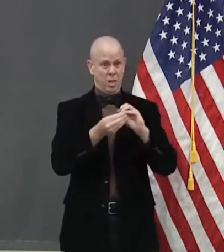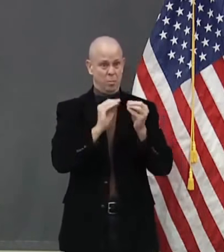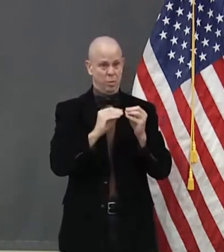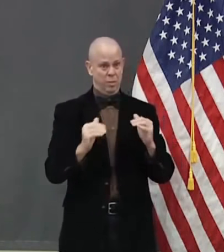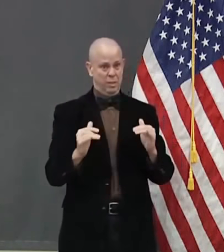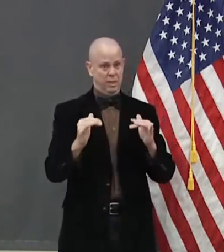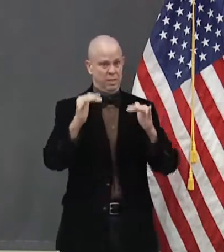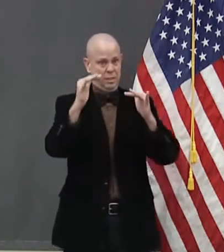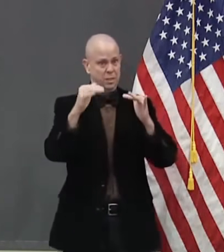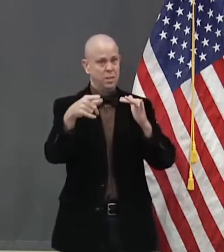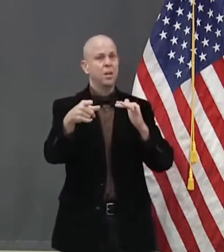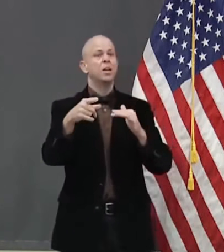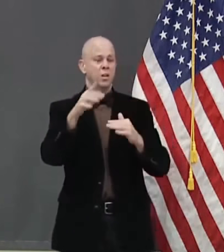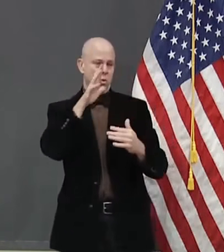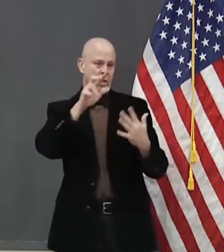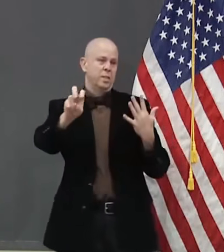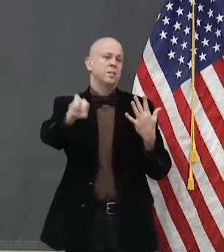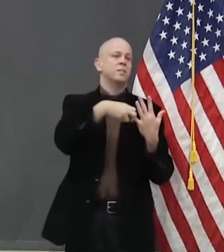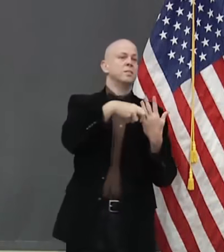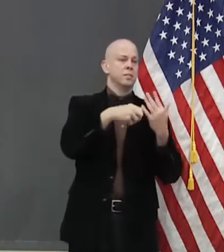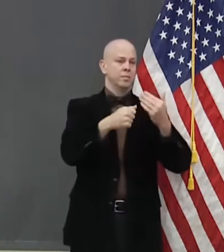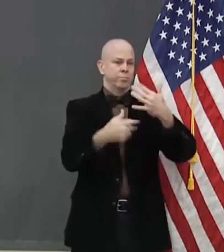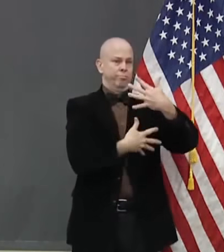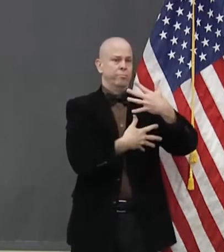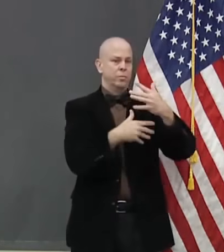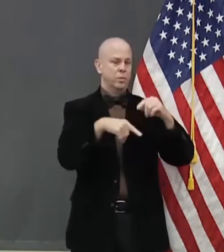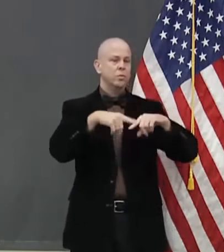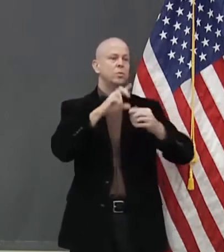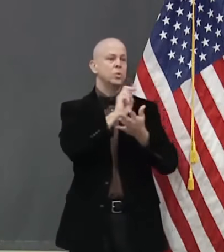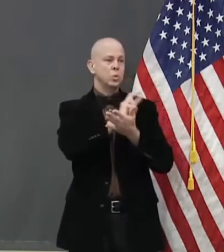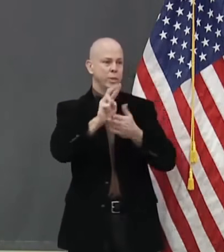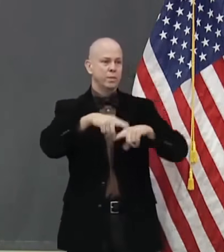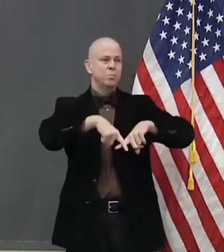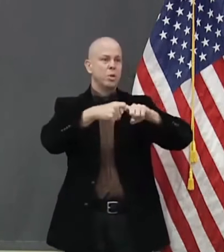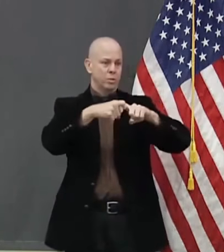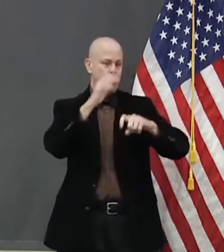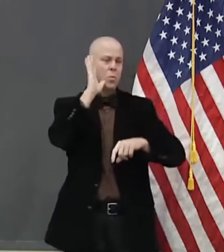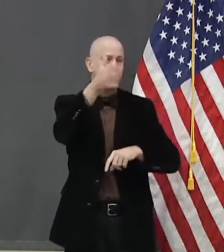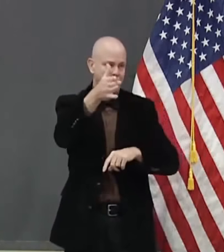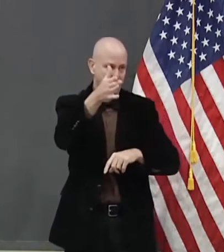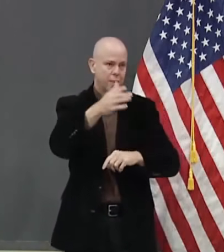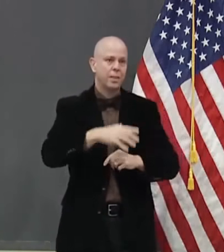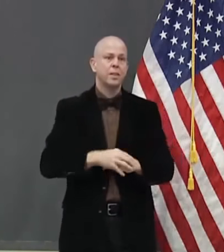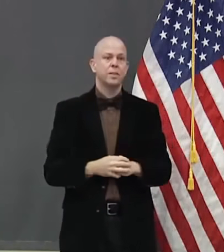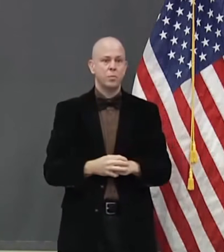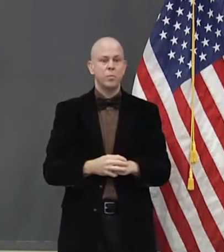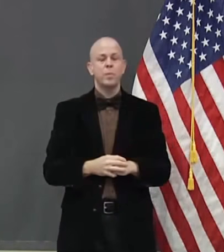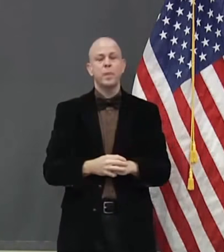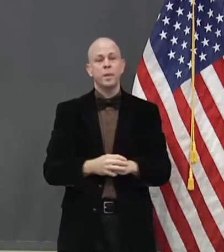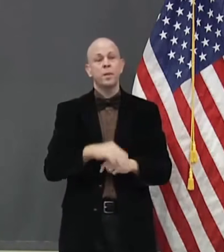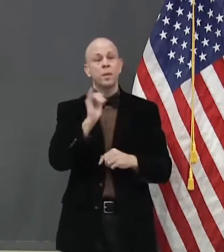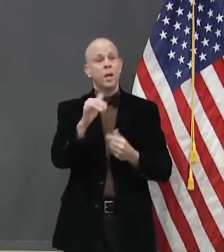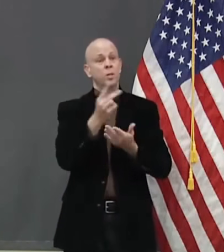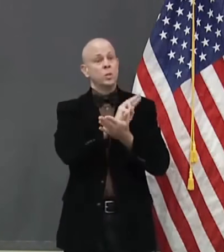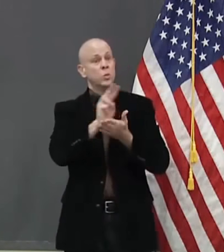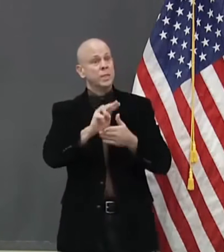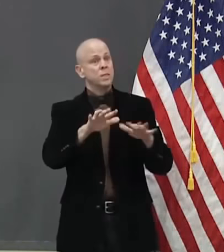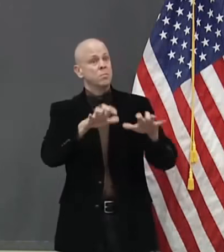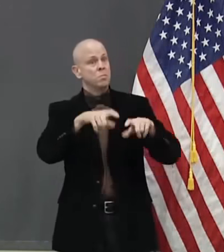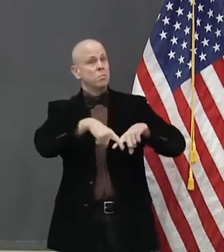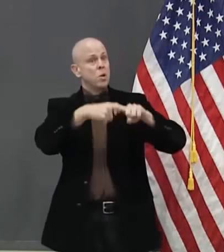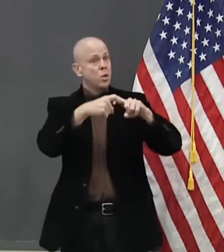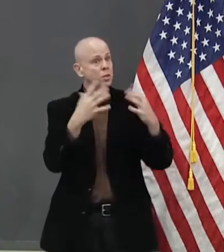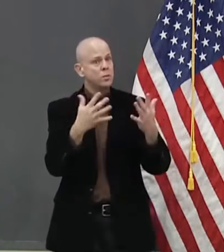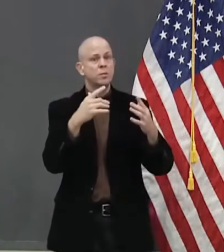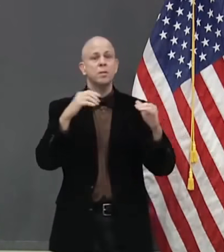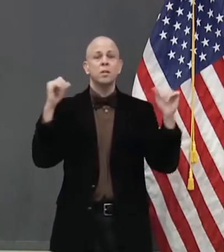will begin a 2-week pause. The 2-week pause is a first steps in